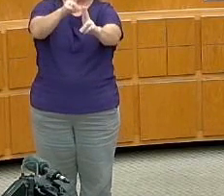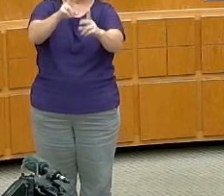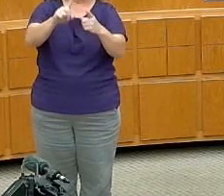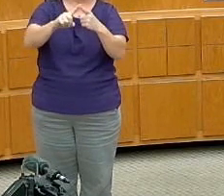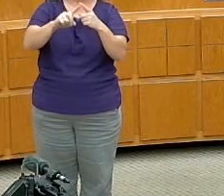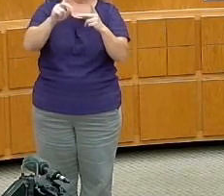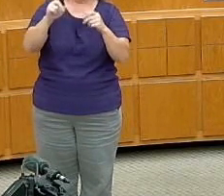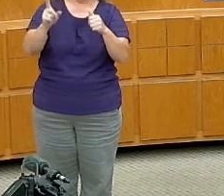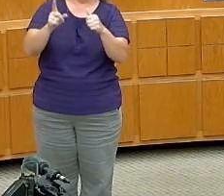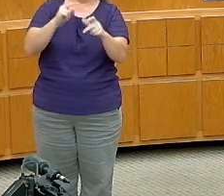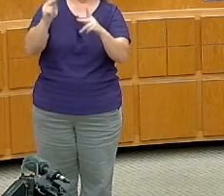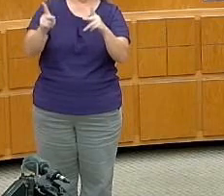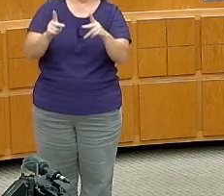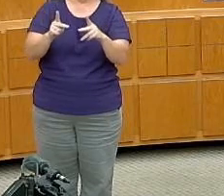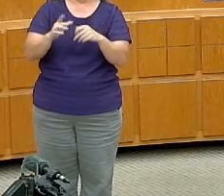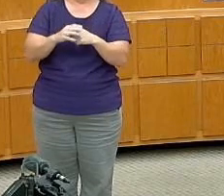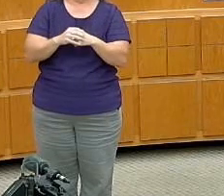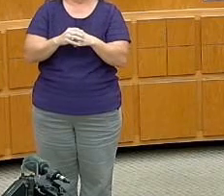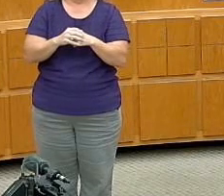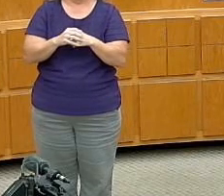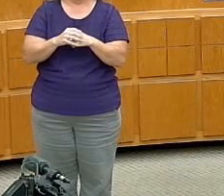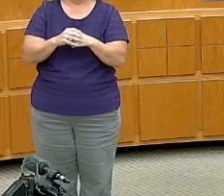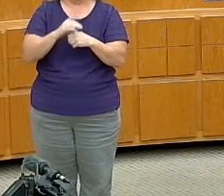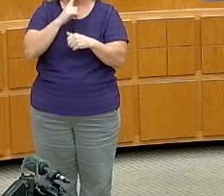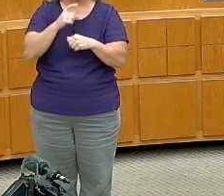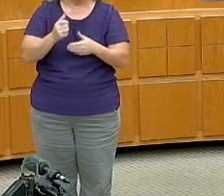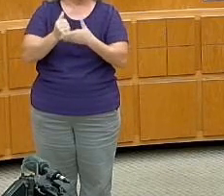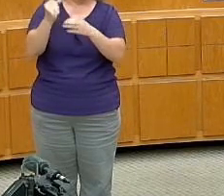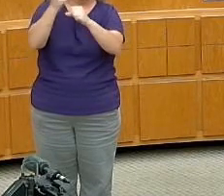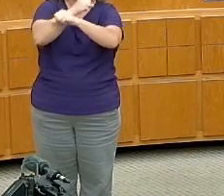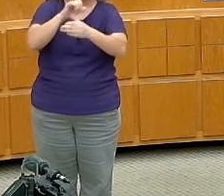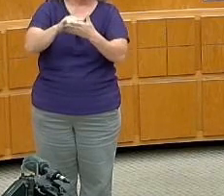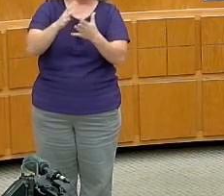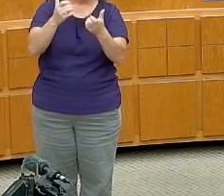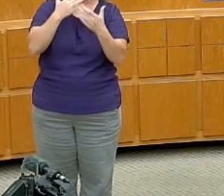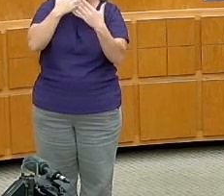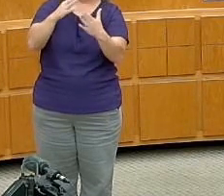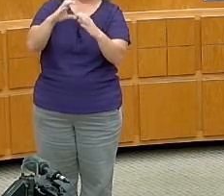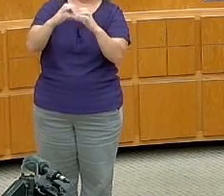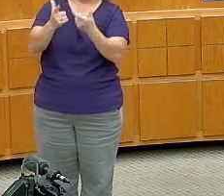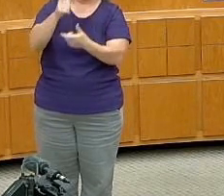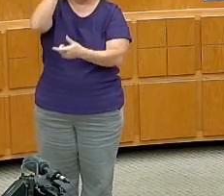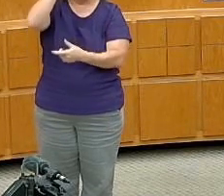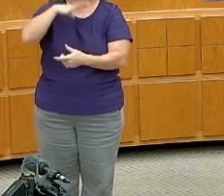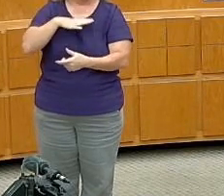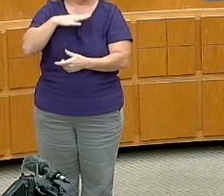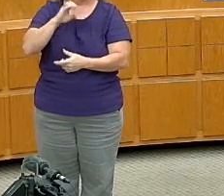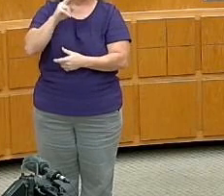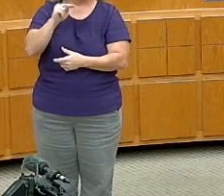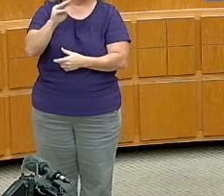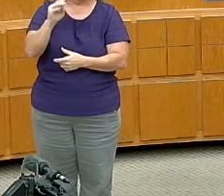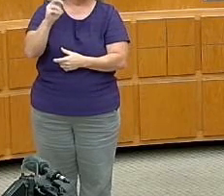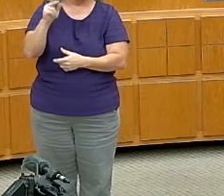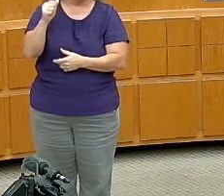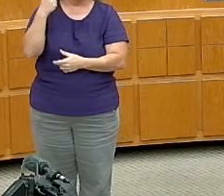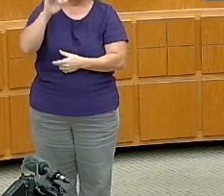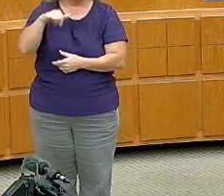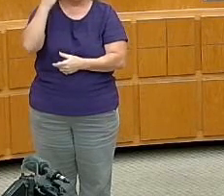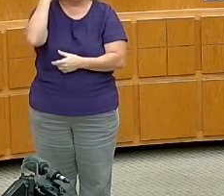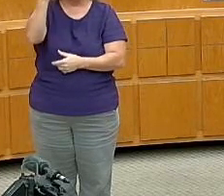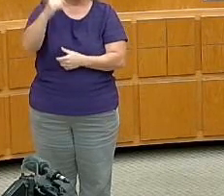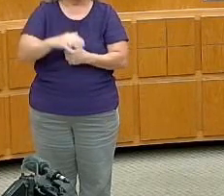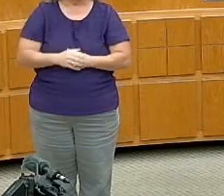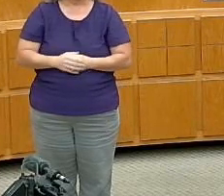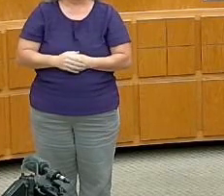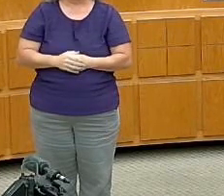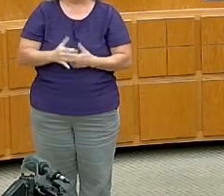thank Councilman Molina for the idea and for staff for getting that done pretty quickly. So with that, I'm going to turn it over now